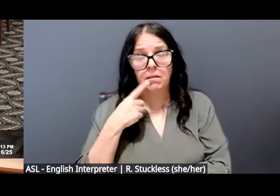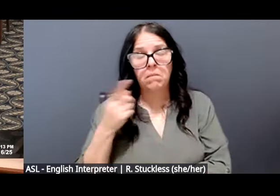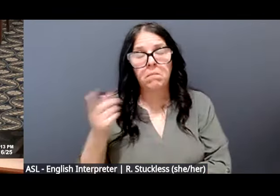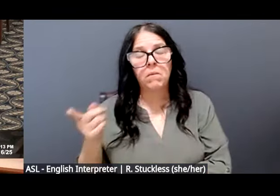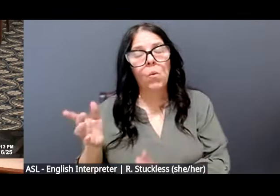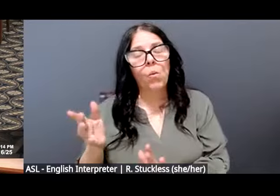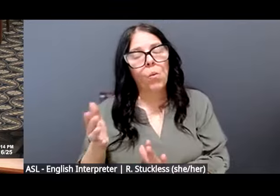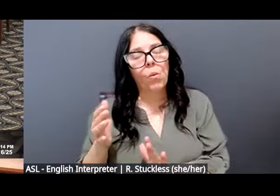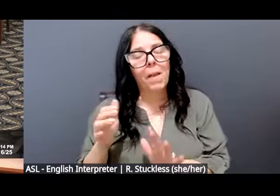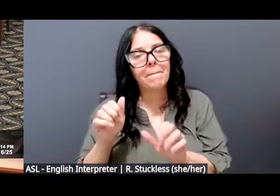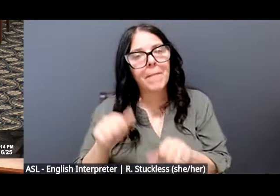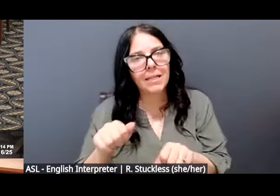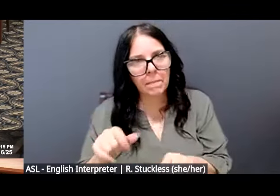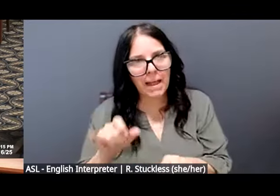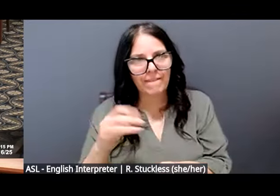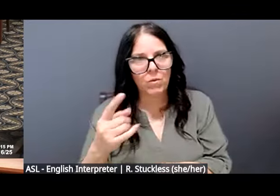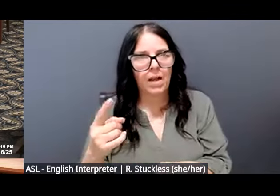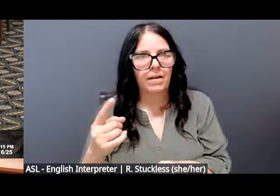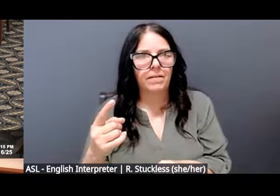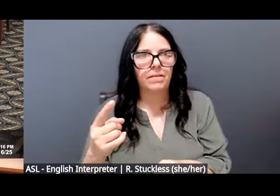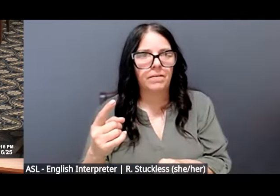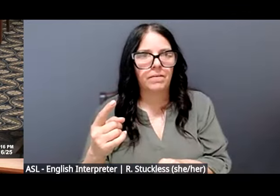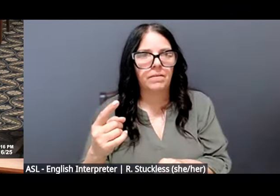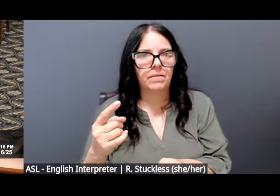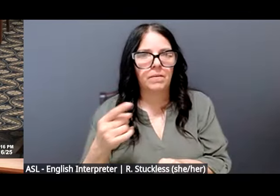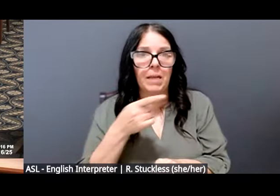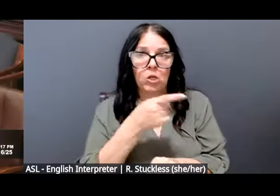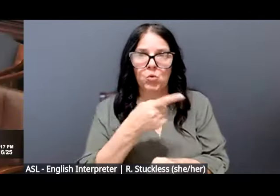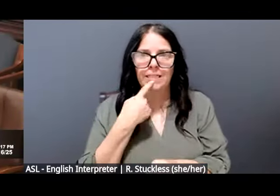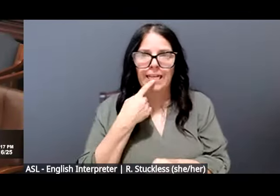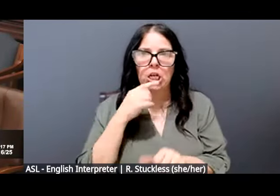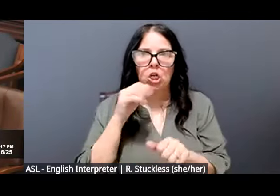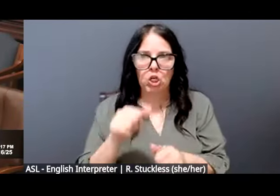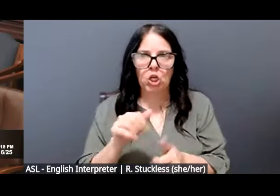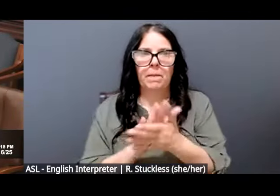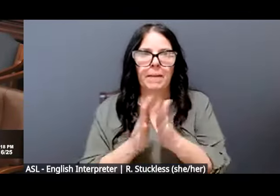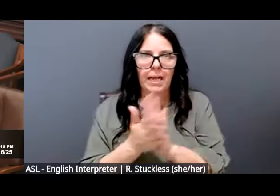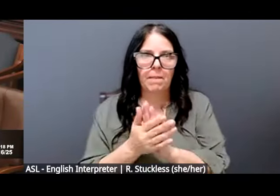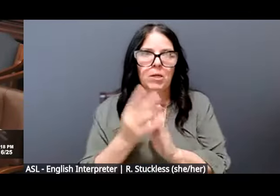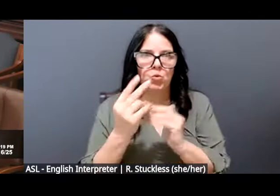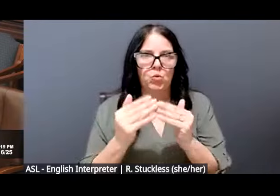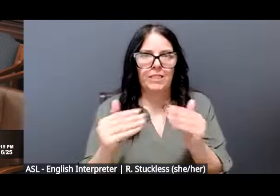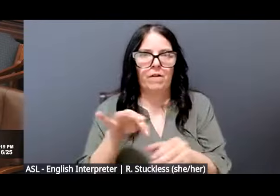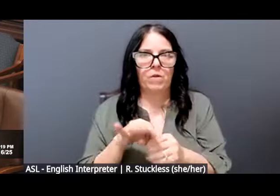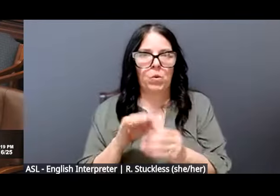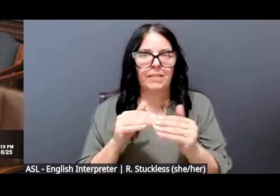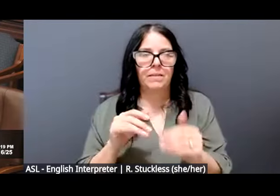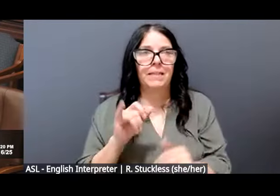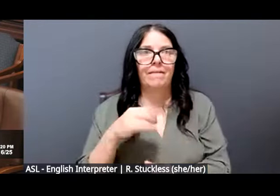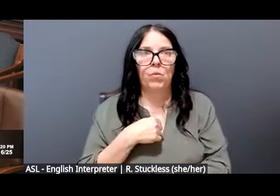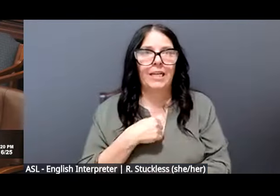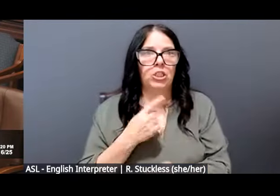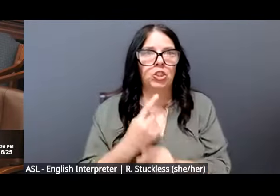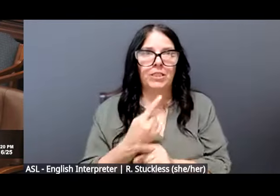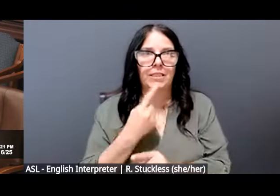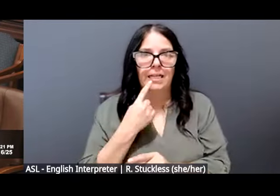which possibility, but the point is you're signatories calling should be- out, this could create a two-tier voting system, whereas if we simply call out state and